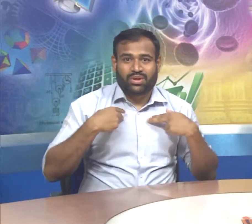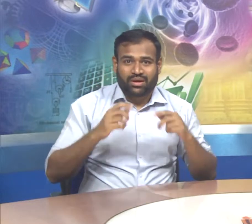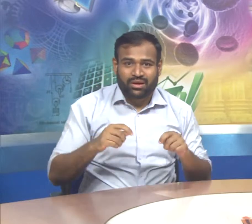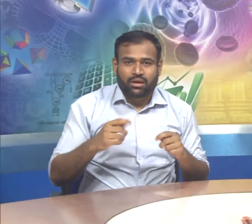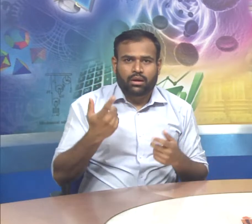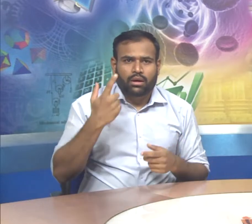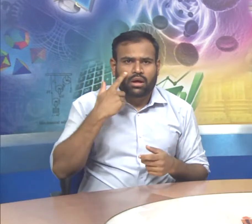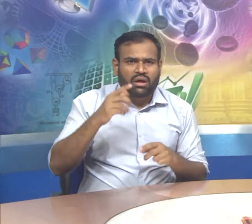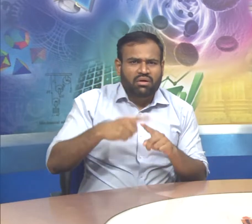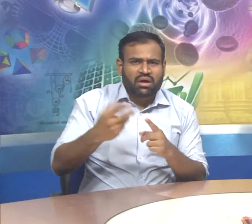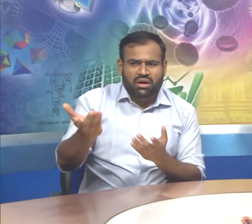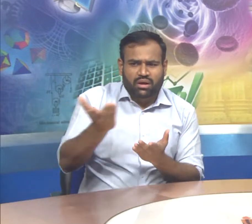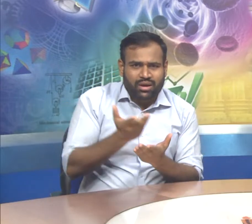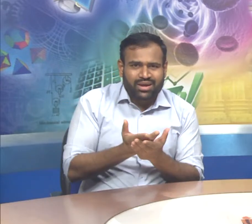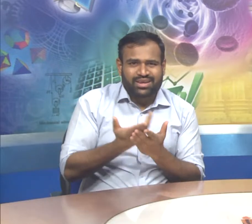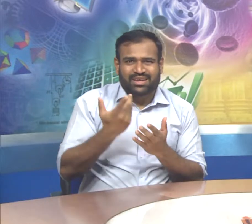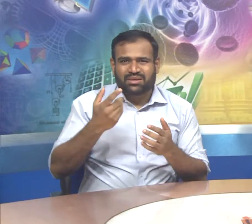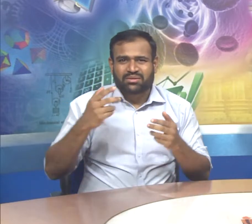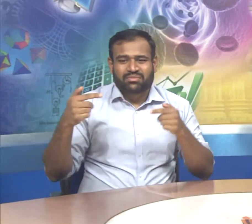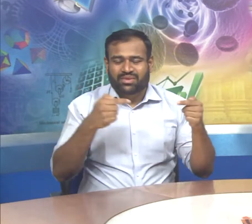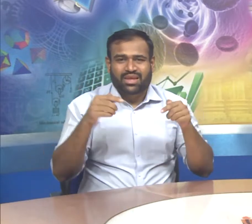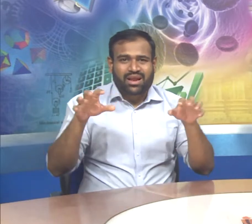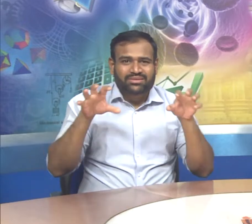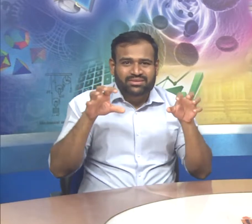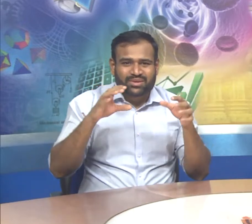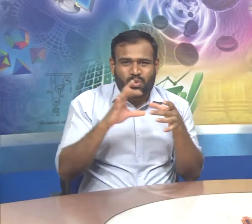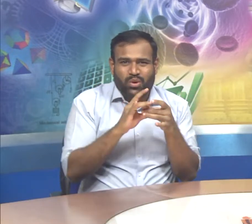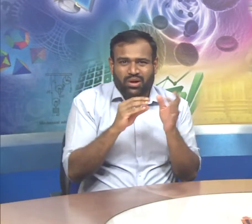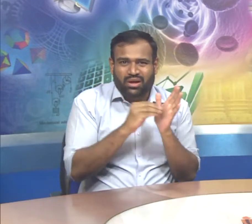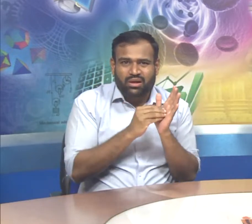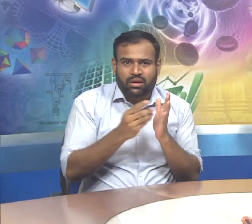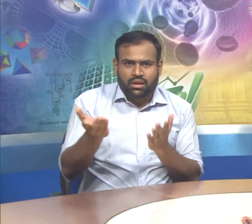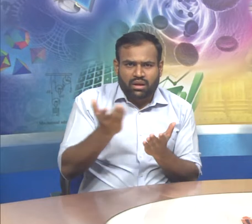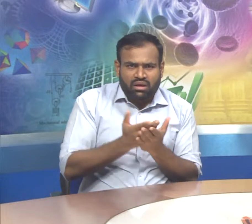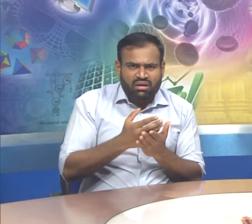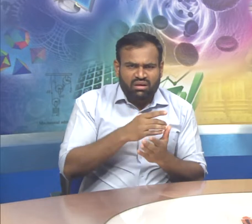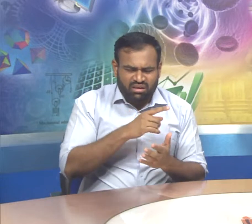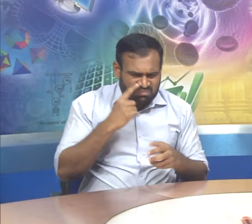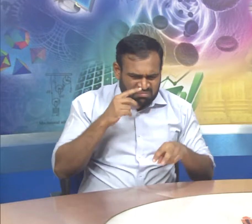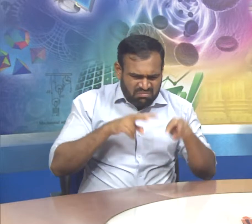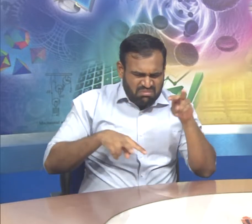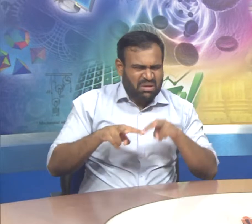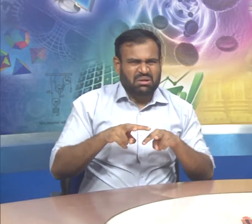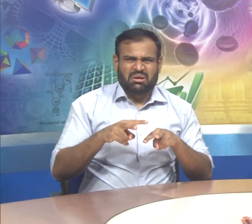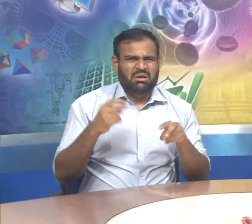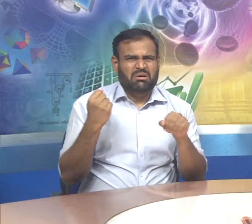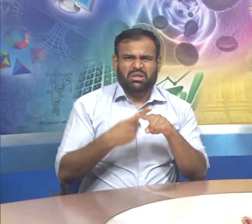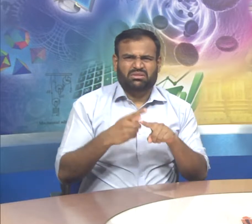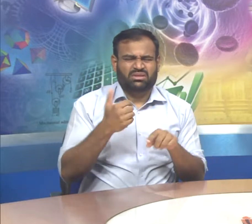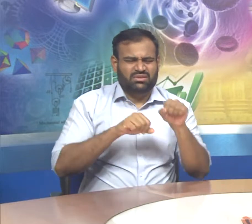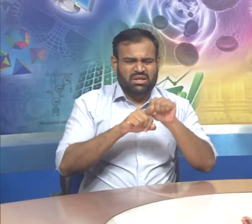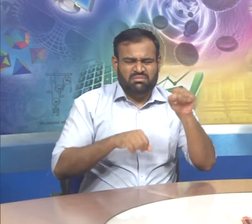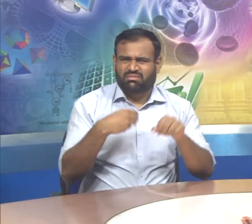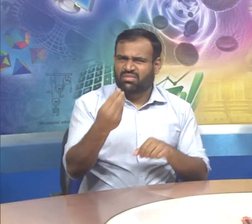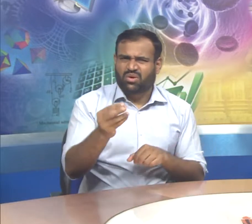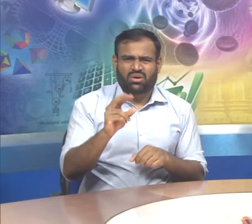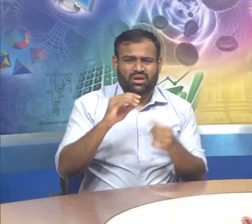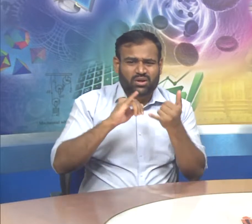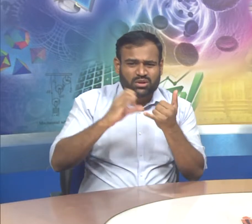If the High Court denies a certificate of fitness to appeal to the Supreme